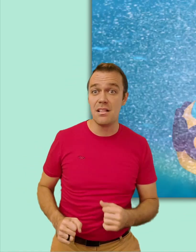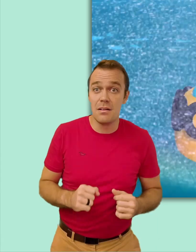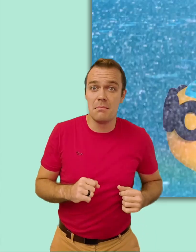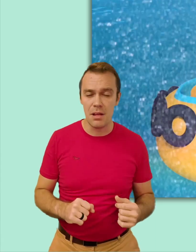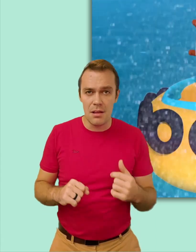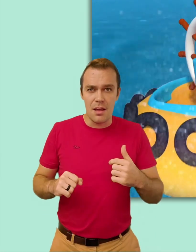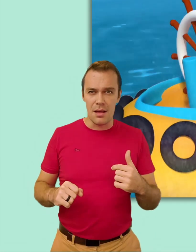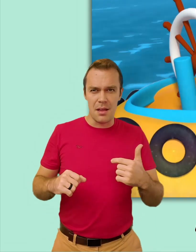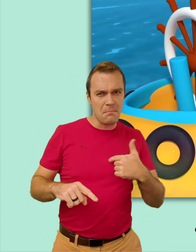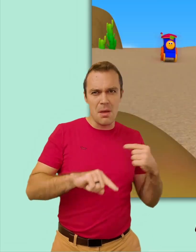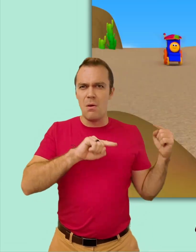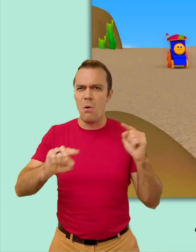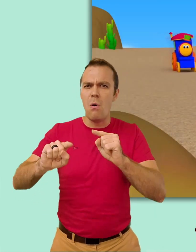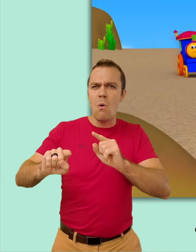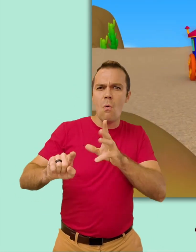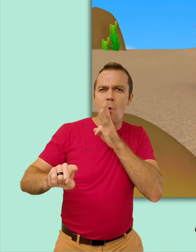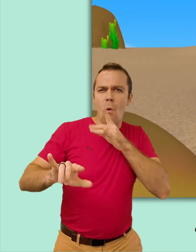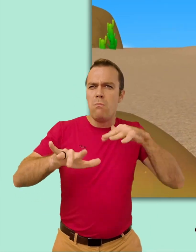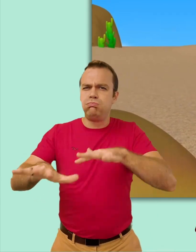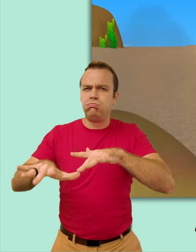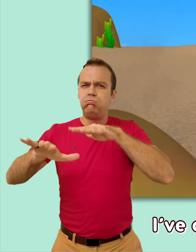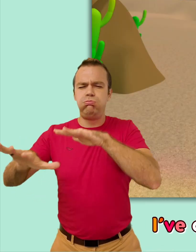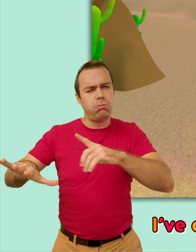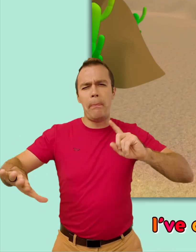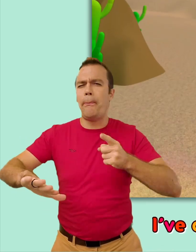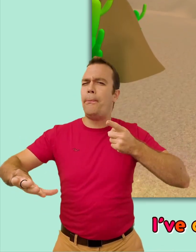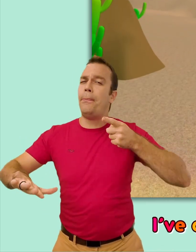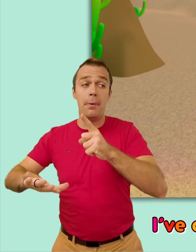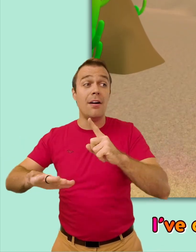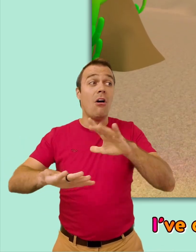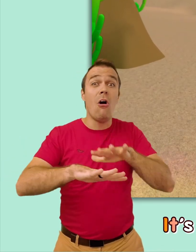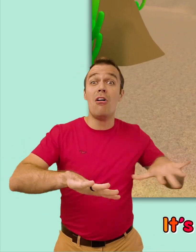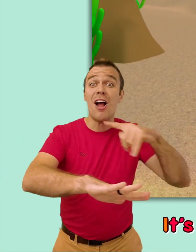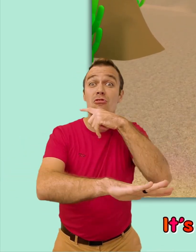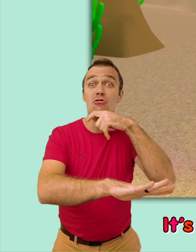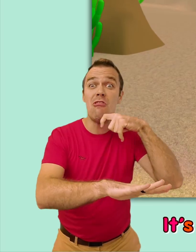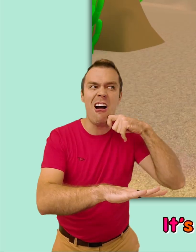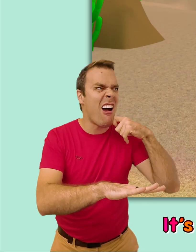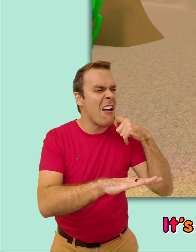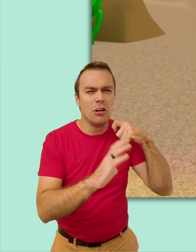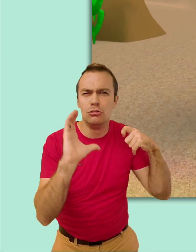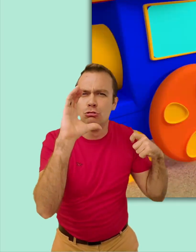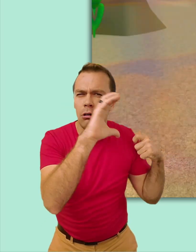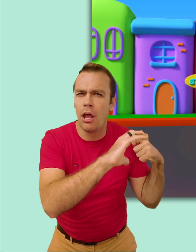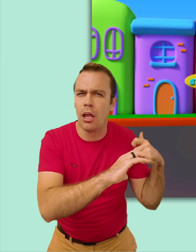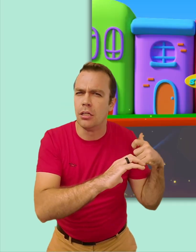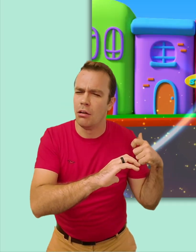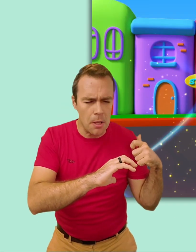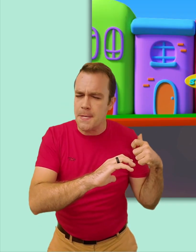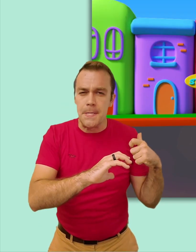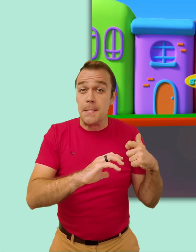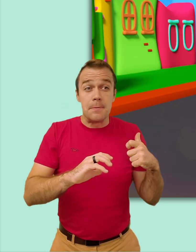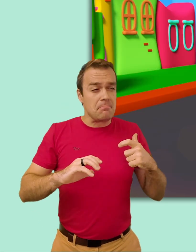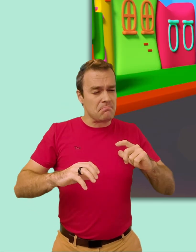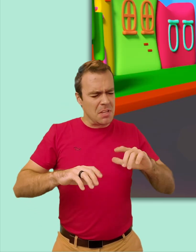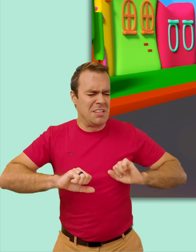I've come to the sea and I've come very far. I've crossed through the desert, it's so strange where we are. I won't take